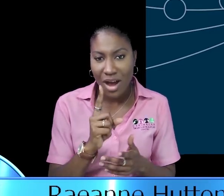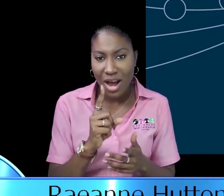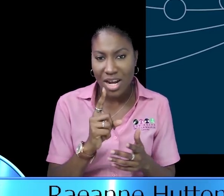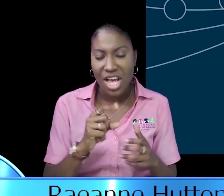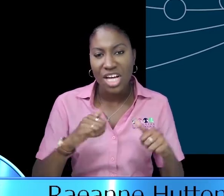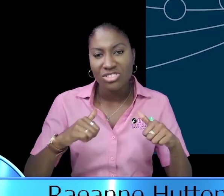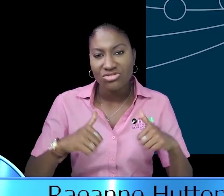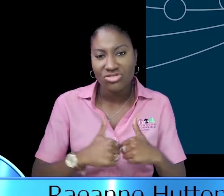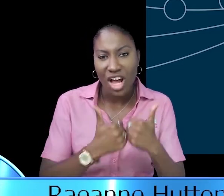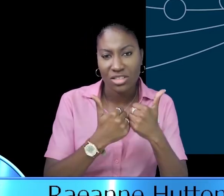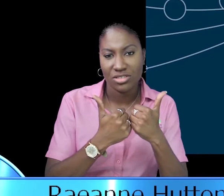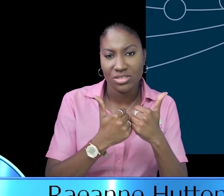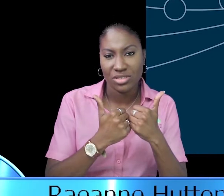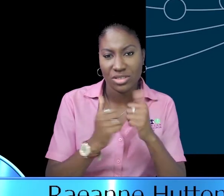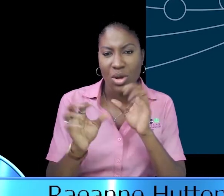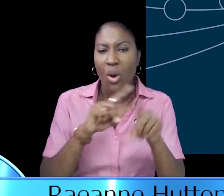Okay, so